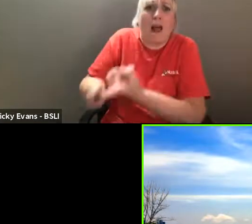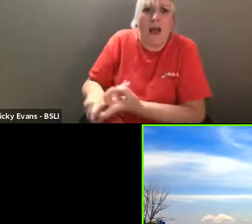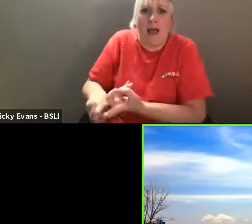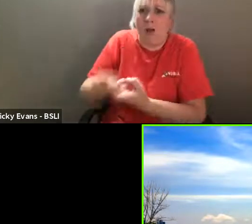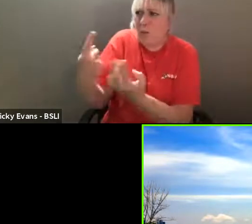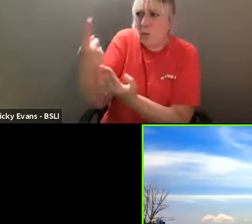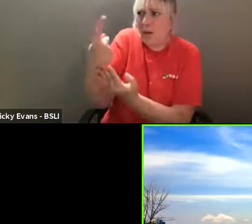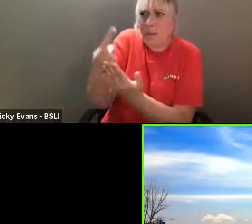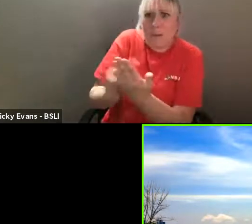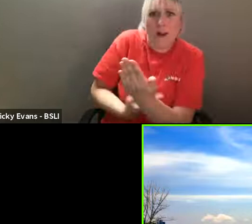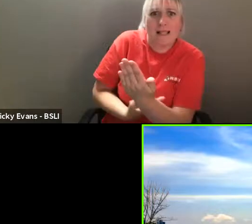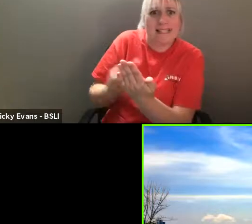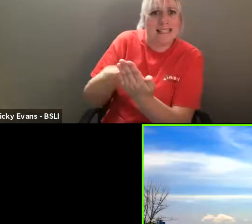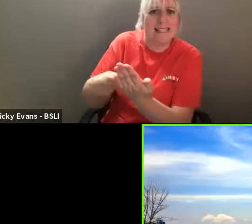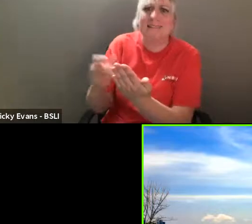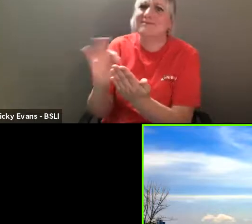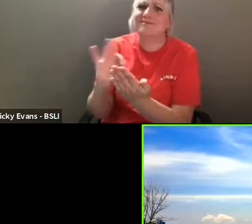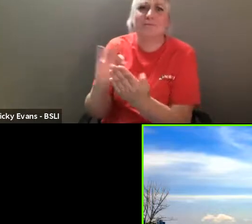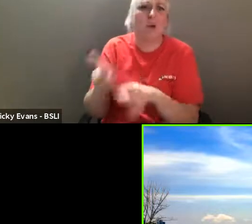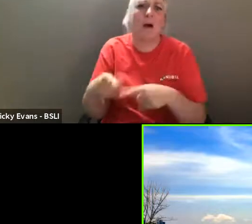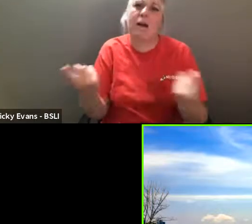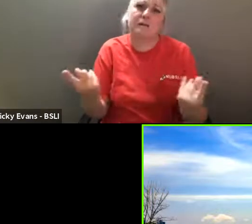of do that work for us.